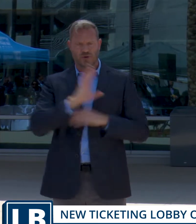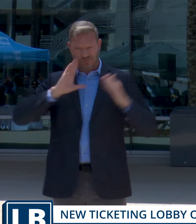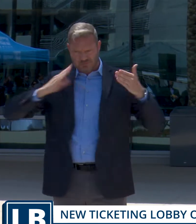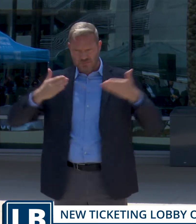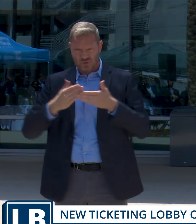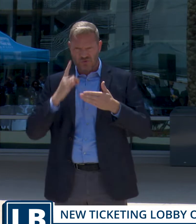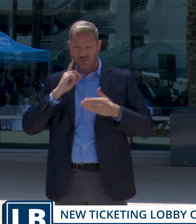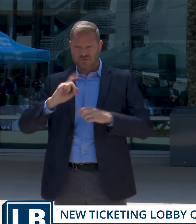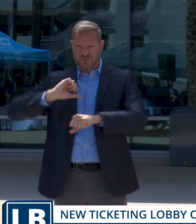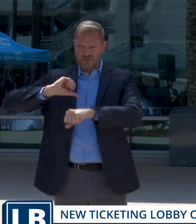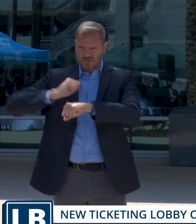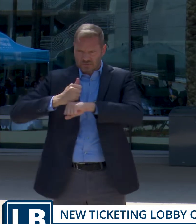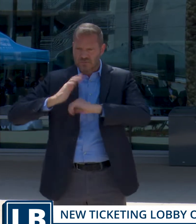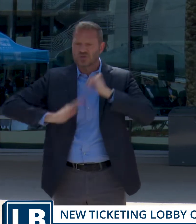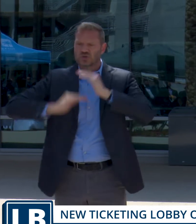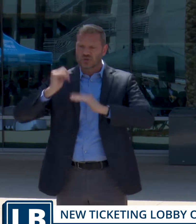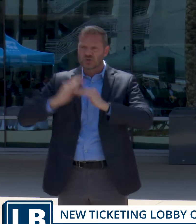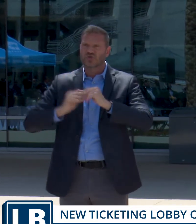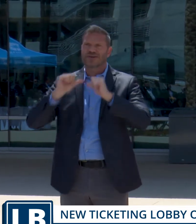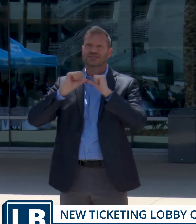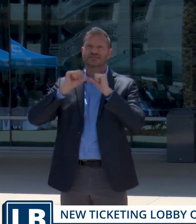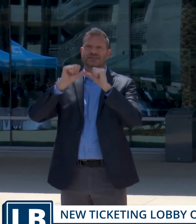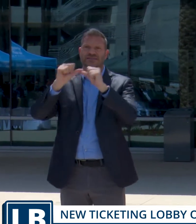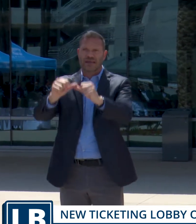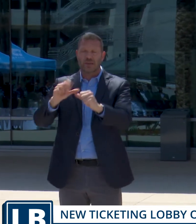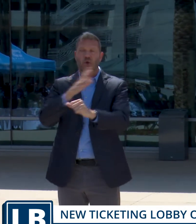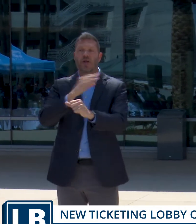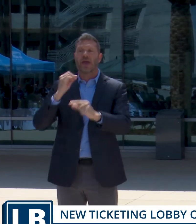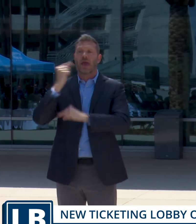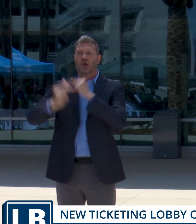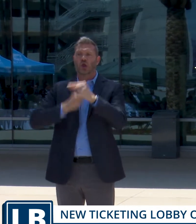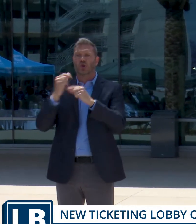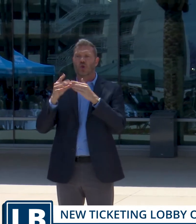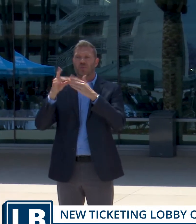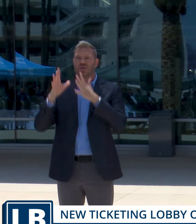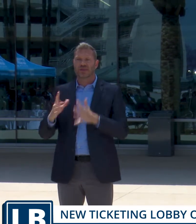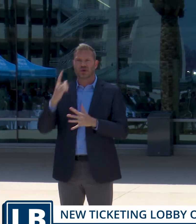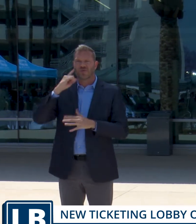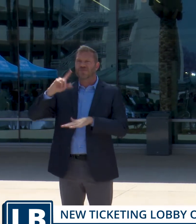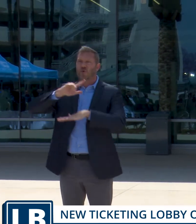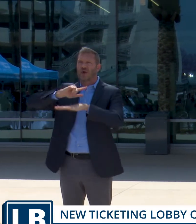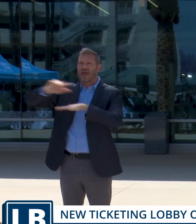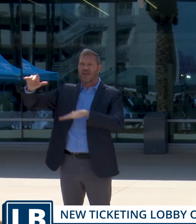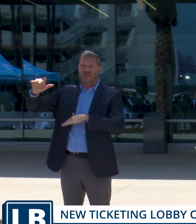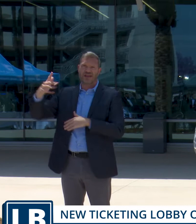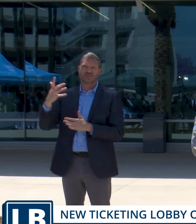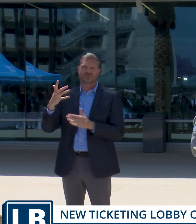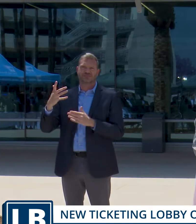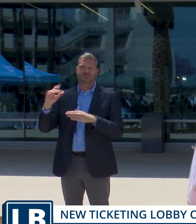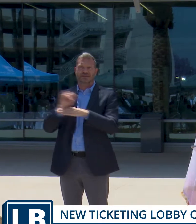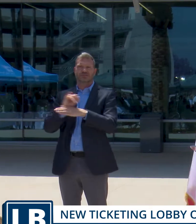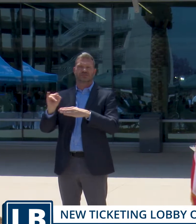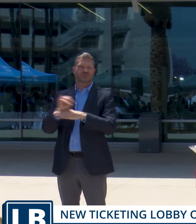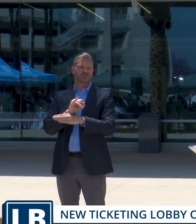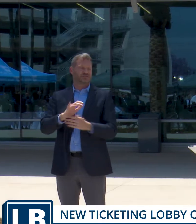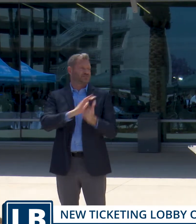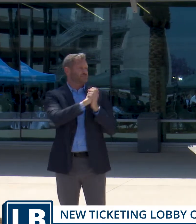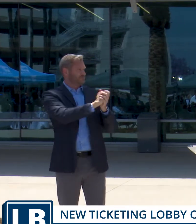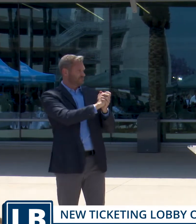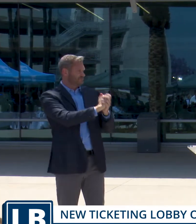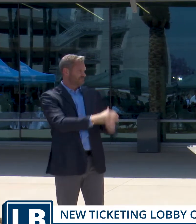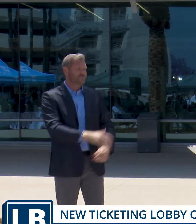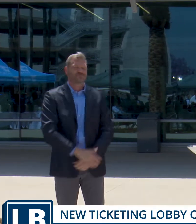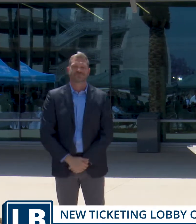sustainable facility and to continue to be a global leader in the aviation industry. So congratulations. Thank you. Thanks so